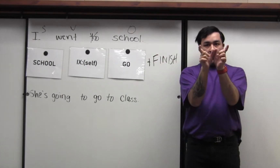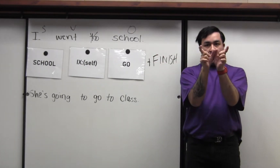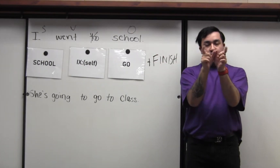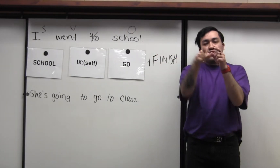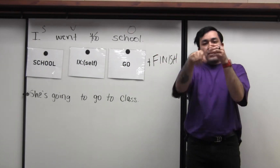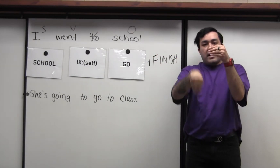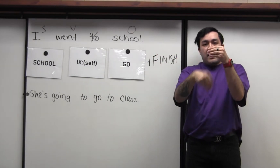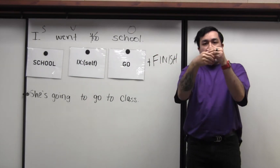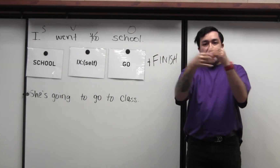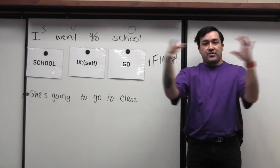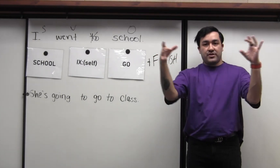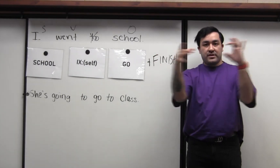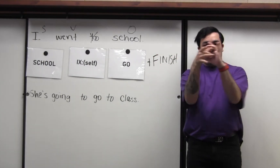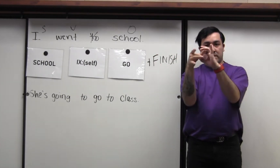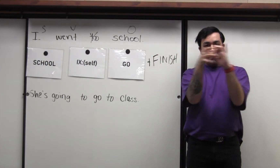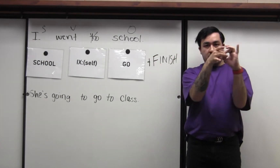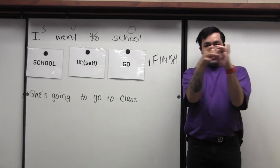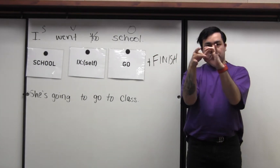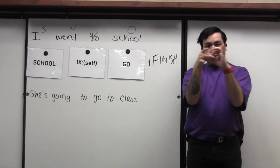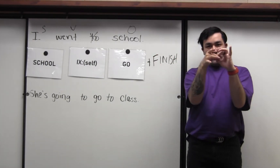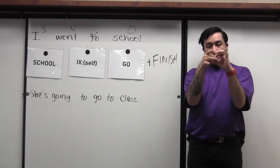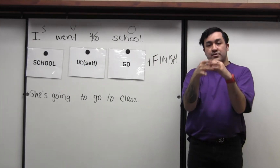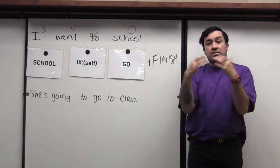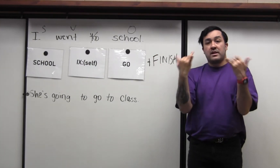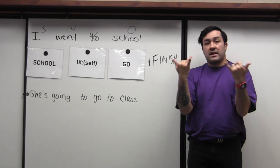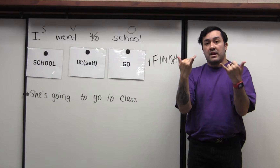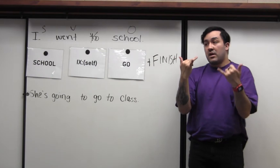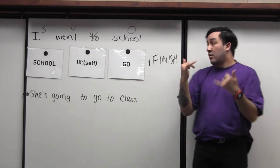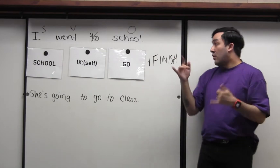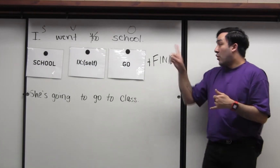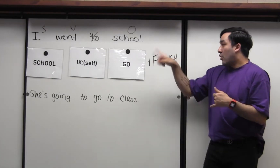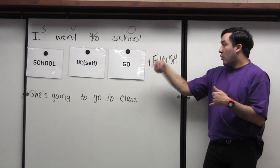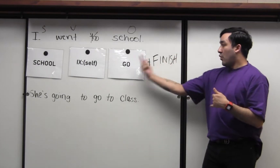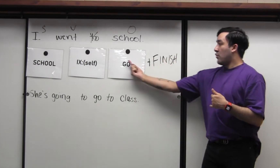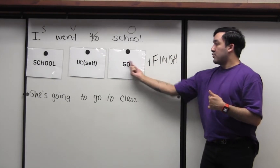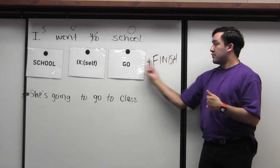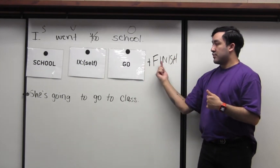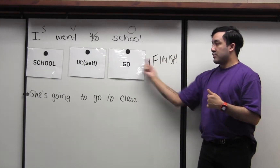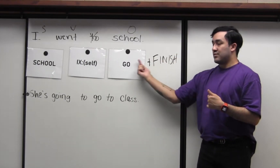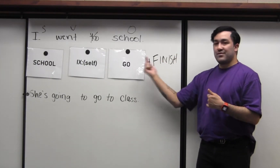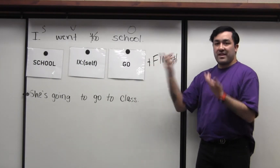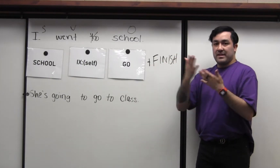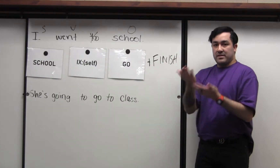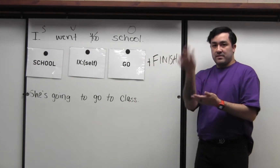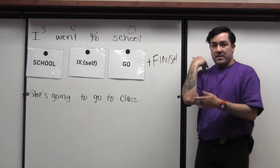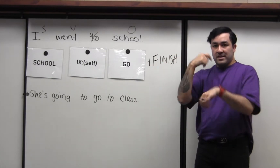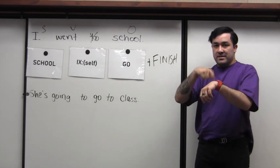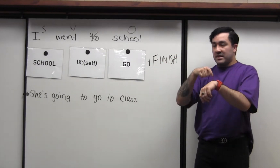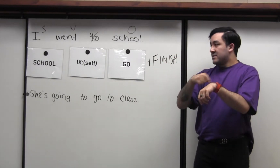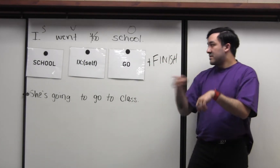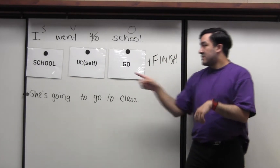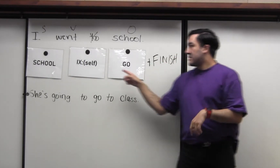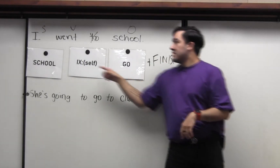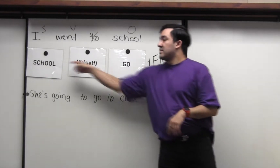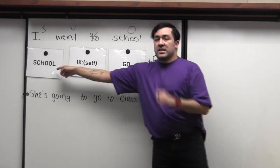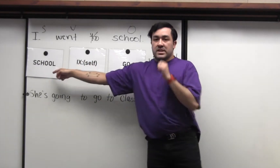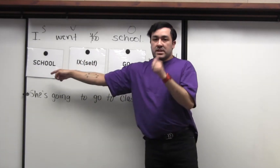to go and sign them kind of together one after the other, they're connecting and this is becoming a past tense sign. This